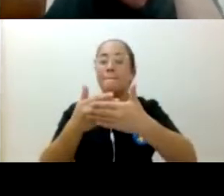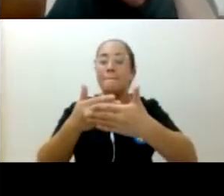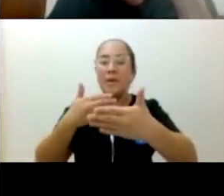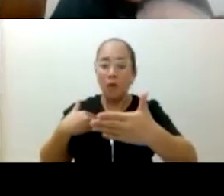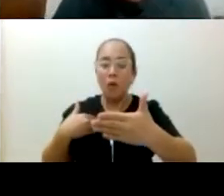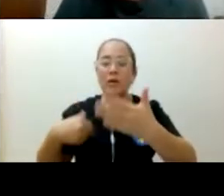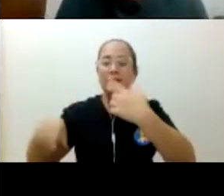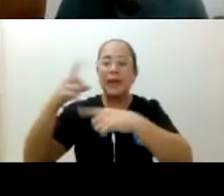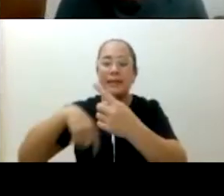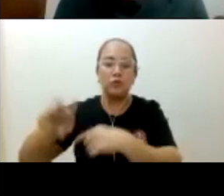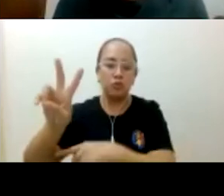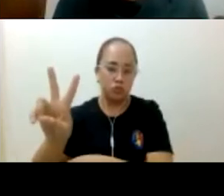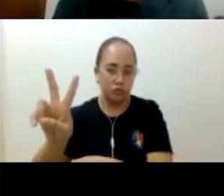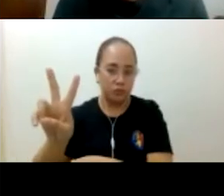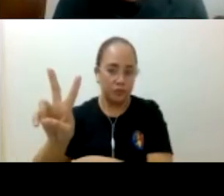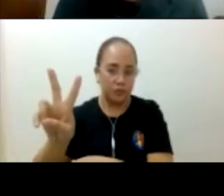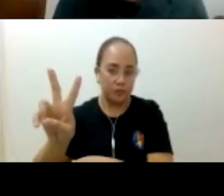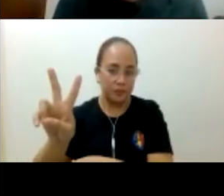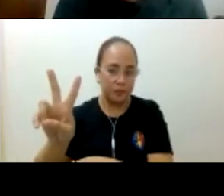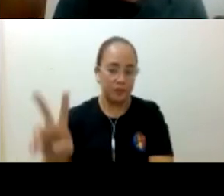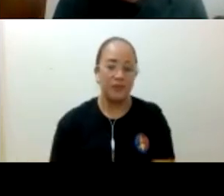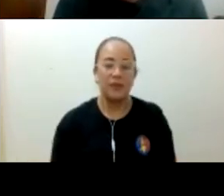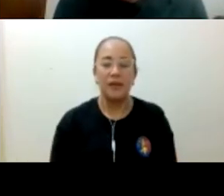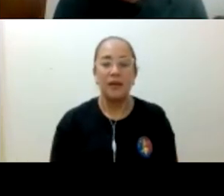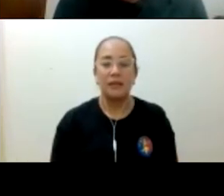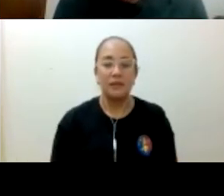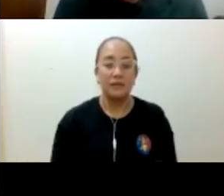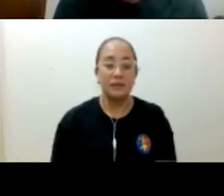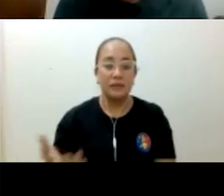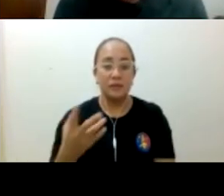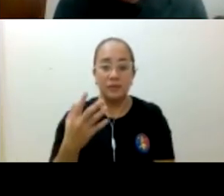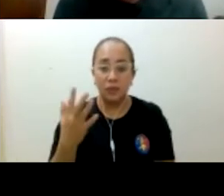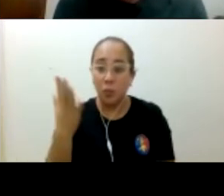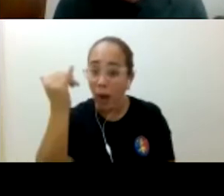sign 2. And of course, the reason again is